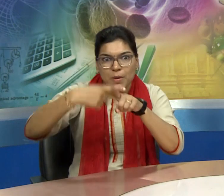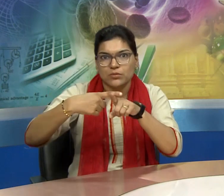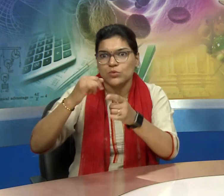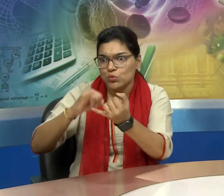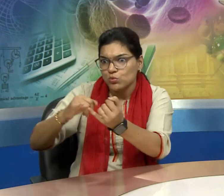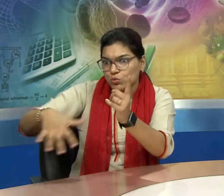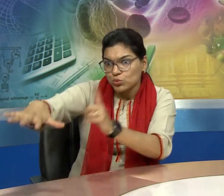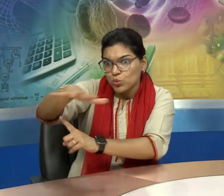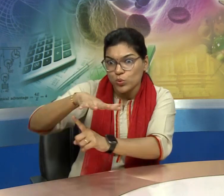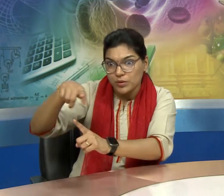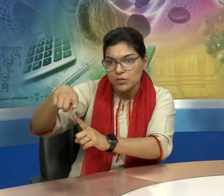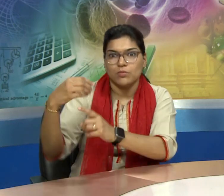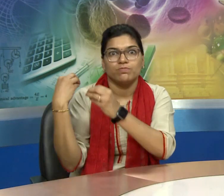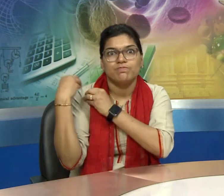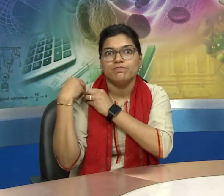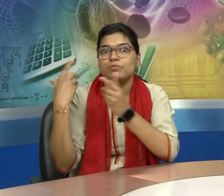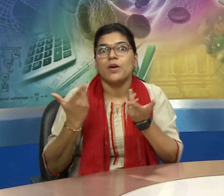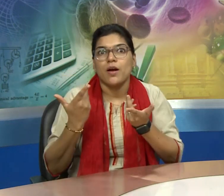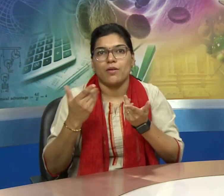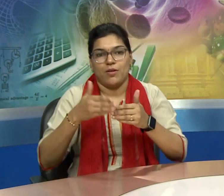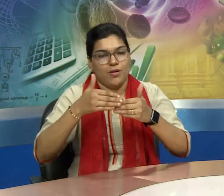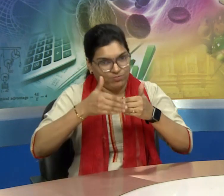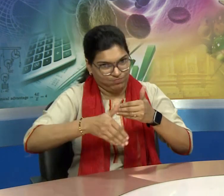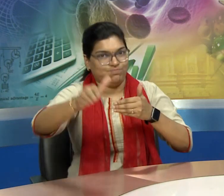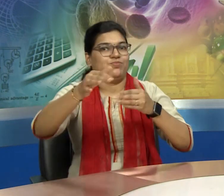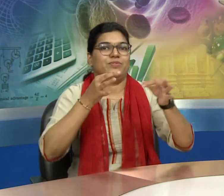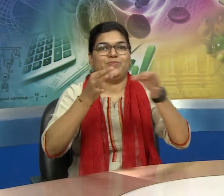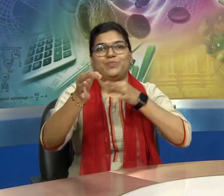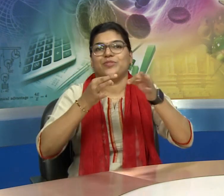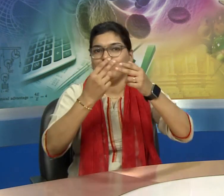the concept and role in society in this lesson.